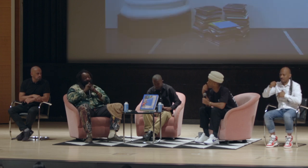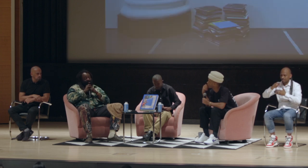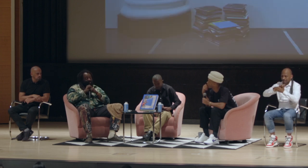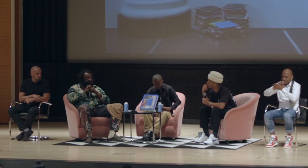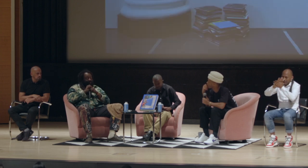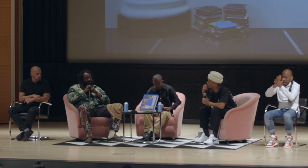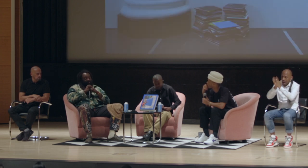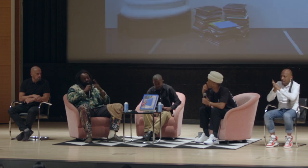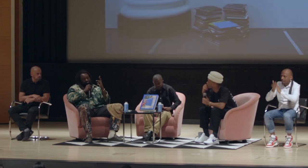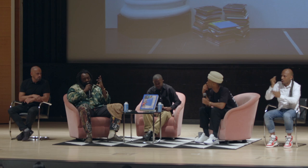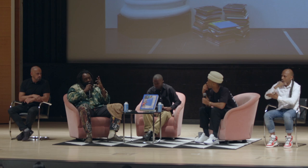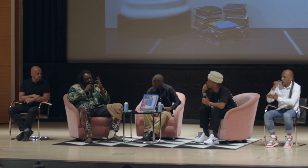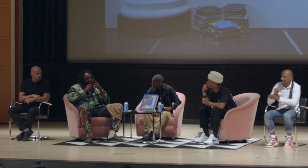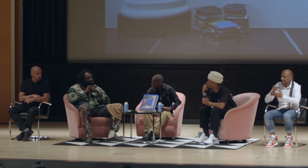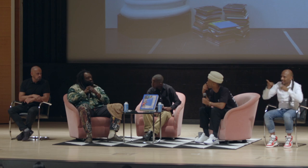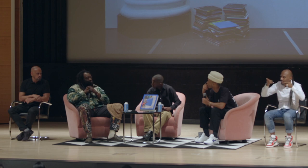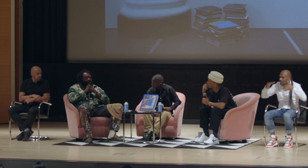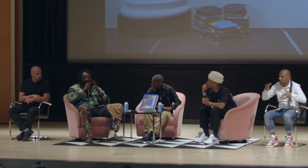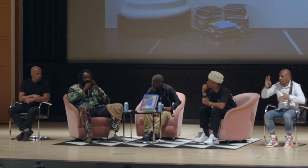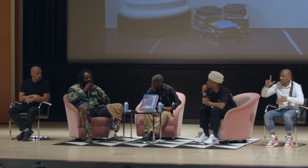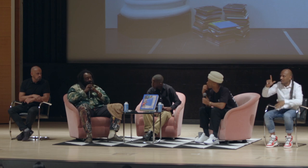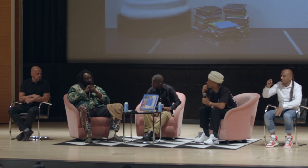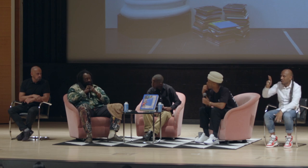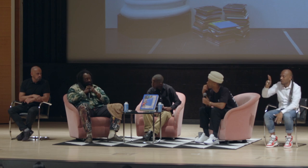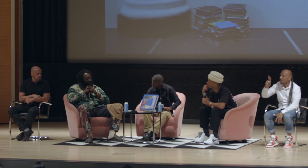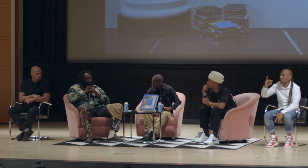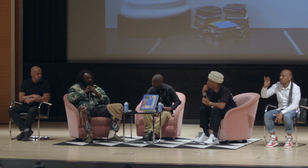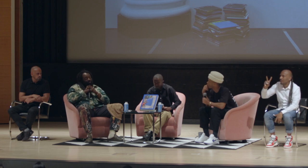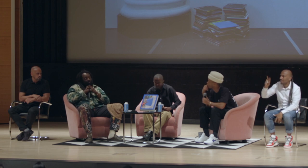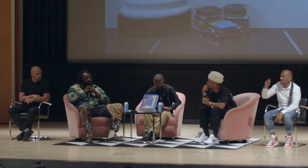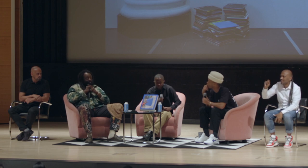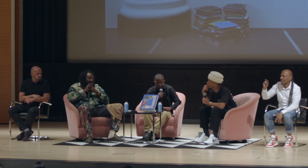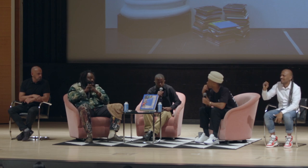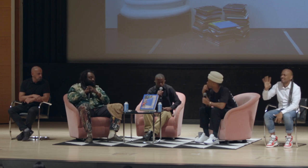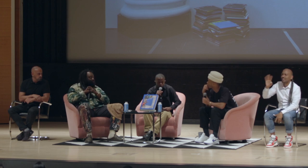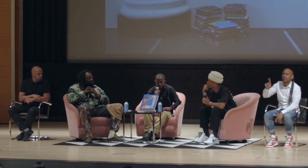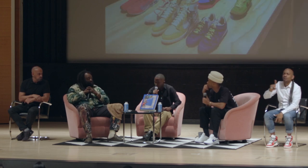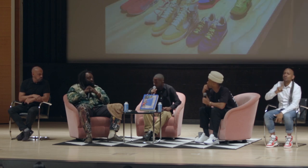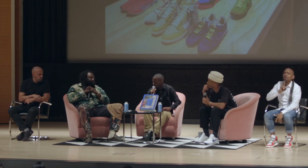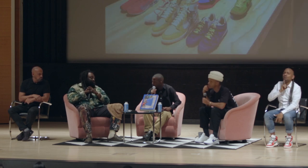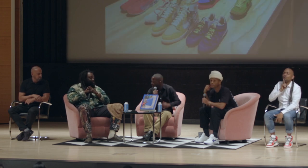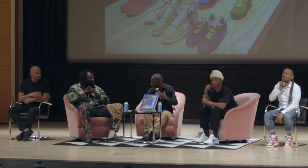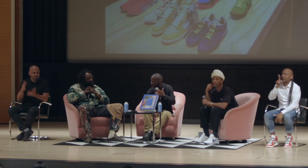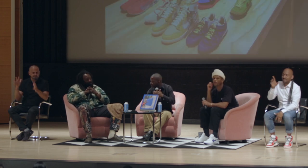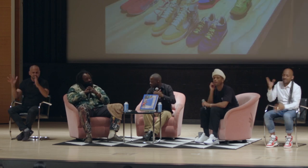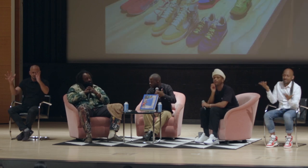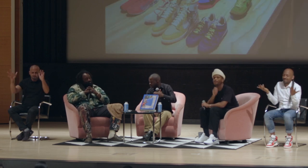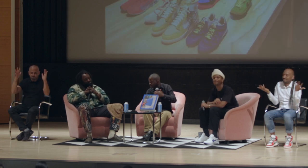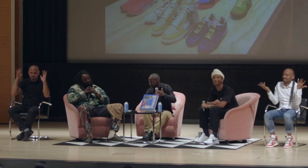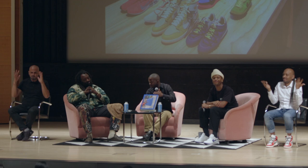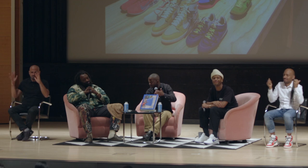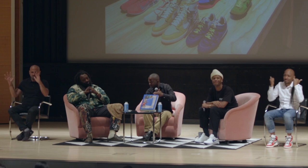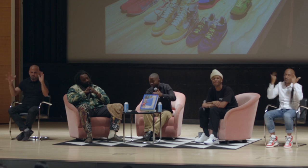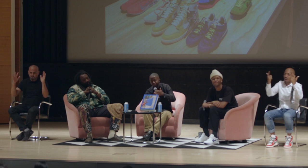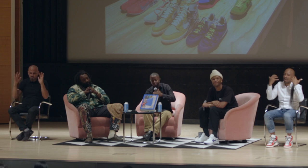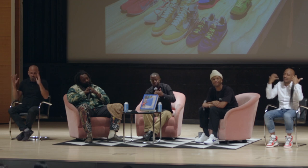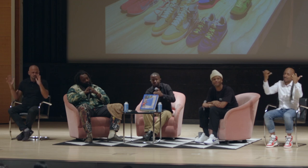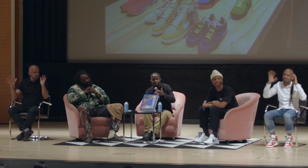Louis Vuitton. What are the odds? Mm-hmm. And it's funny.